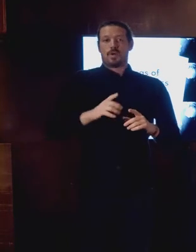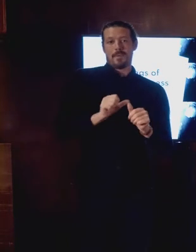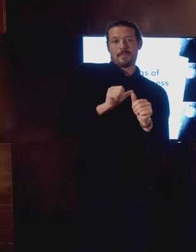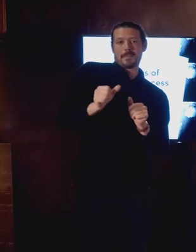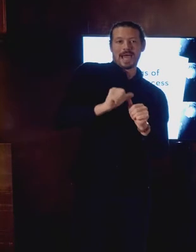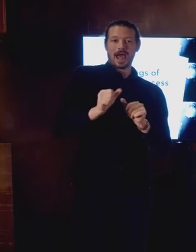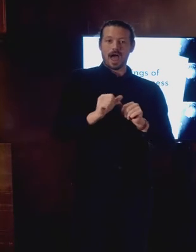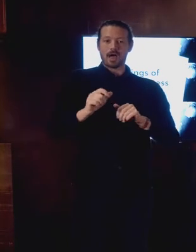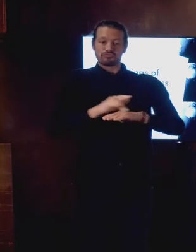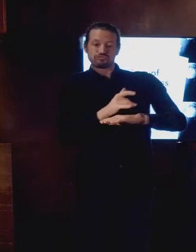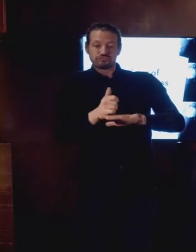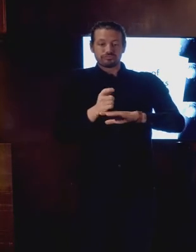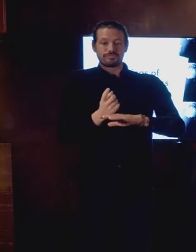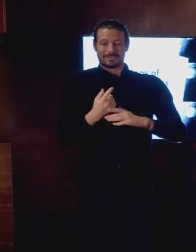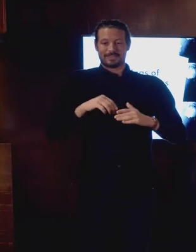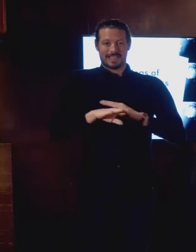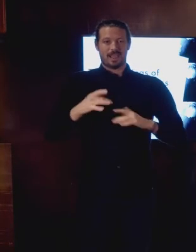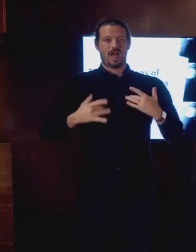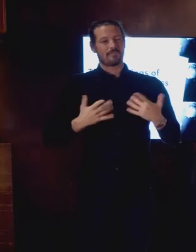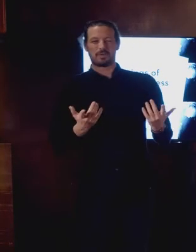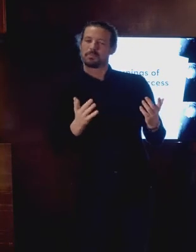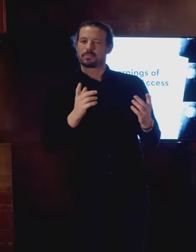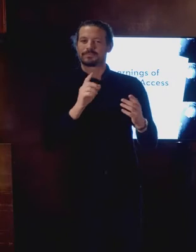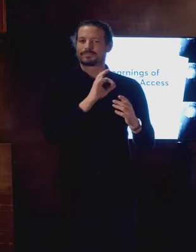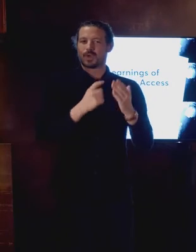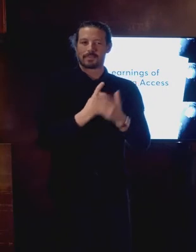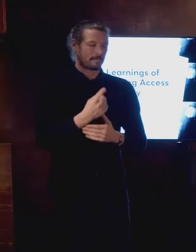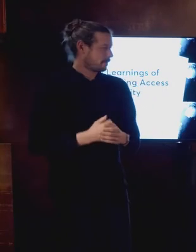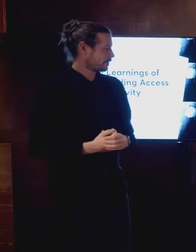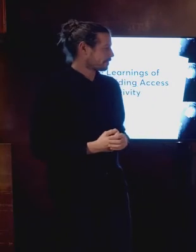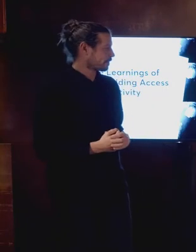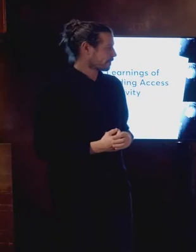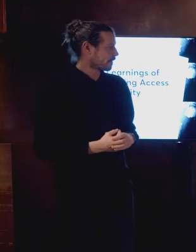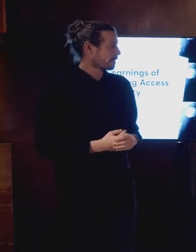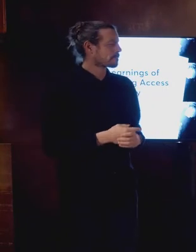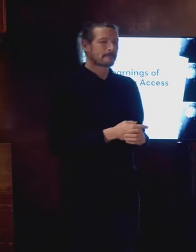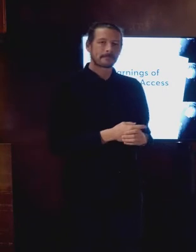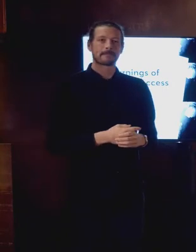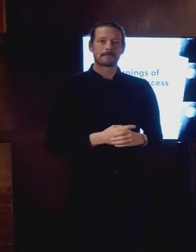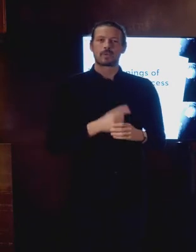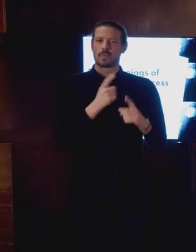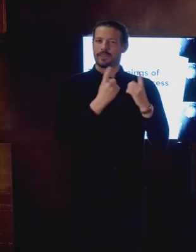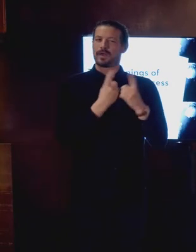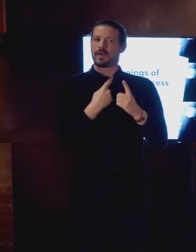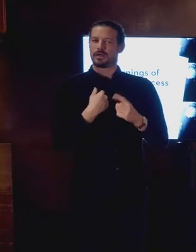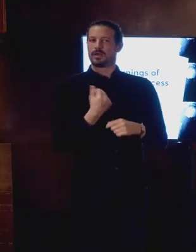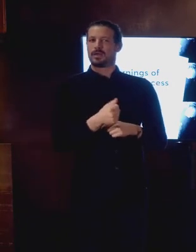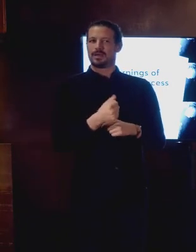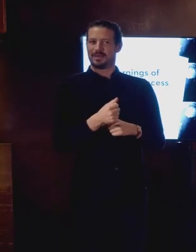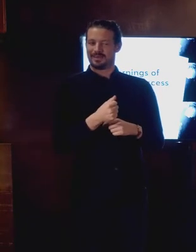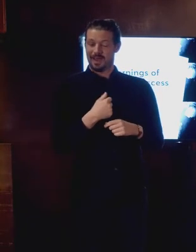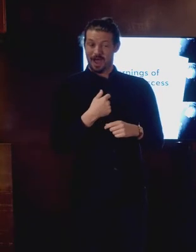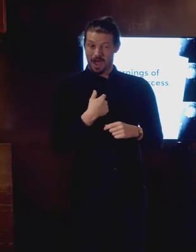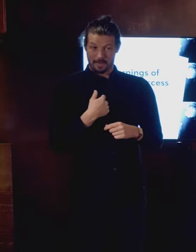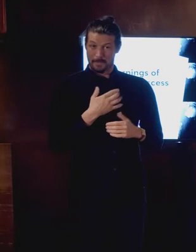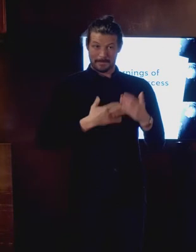So, and that's fine. It's just it's about the one thing that I learned, and it's something that I've always struggled with is patience. And